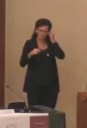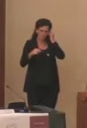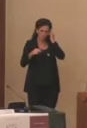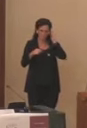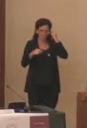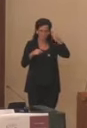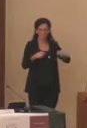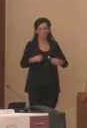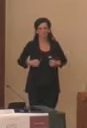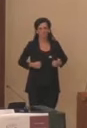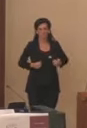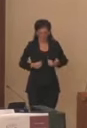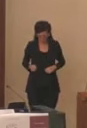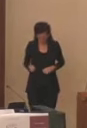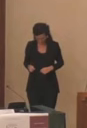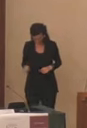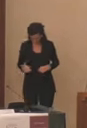Or shall I share the screen?